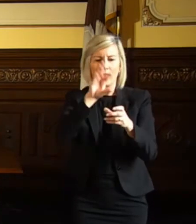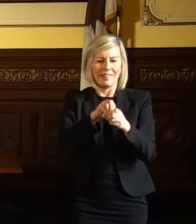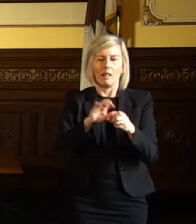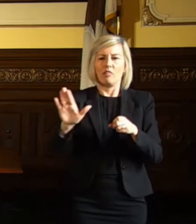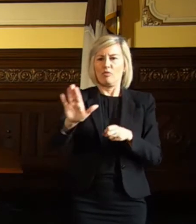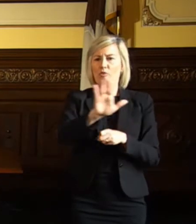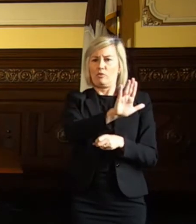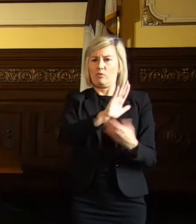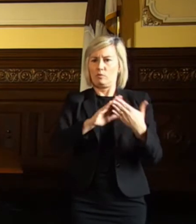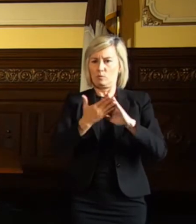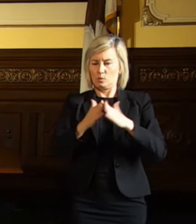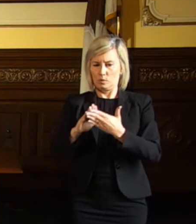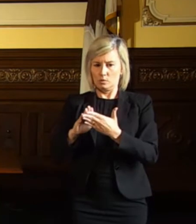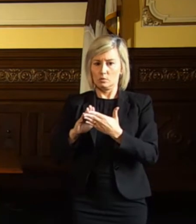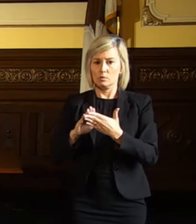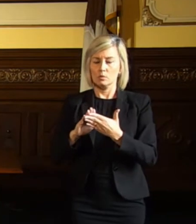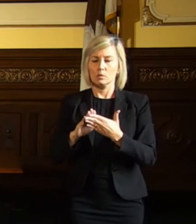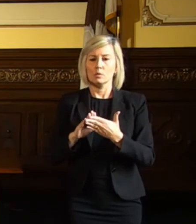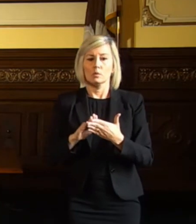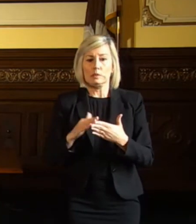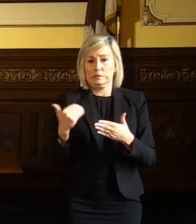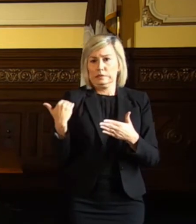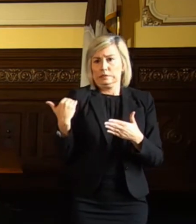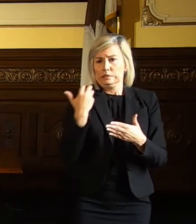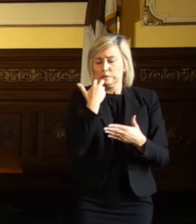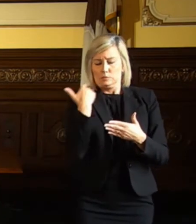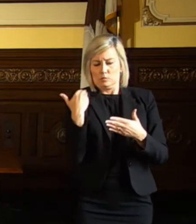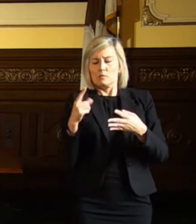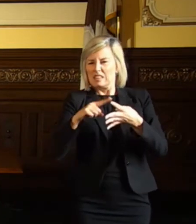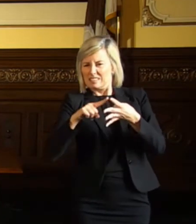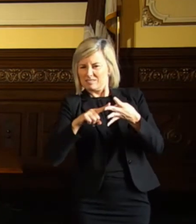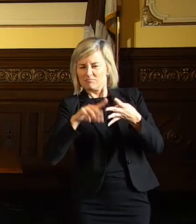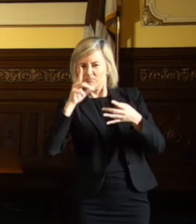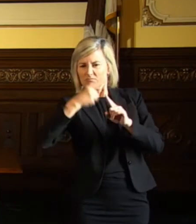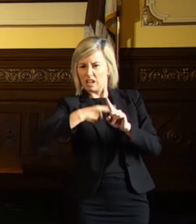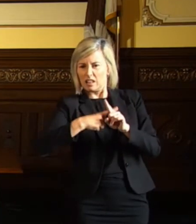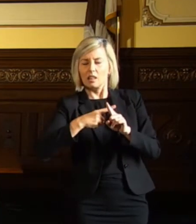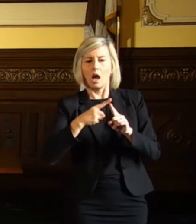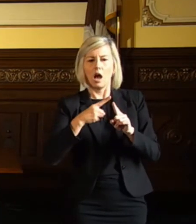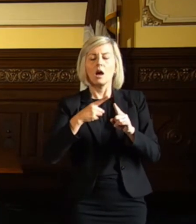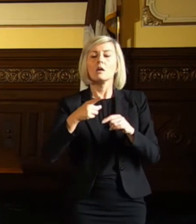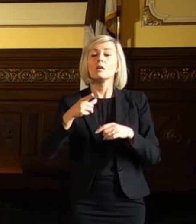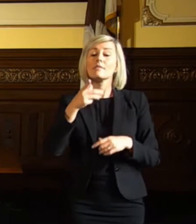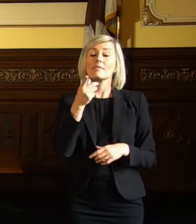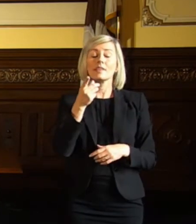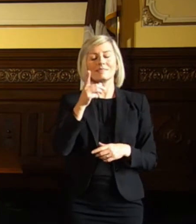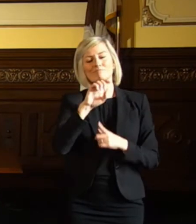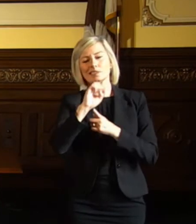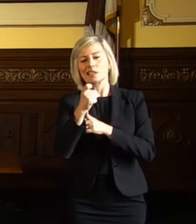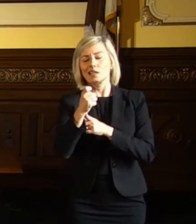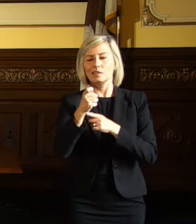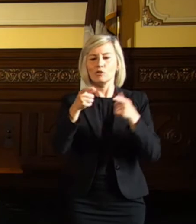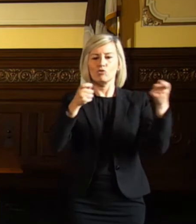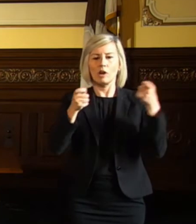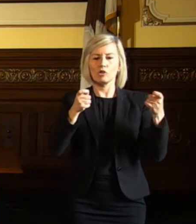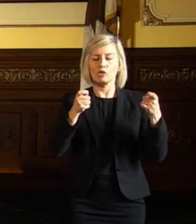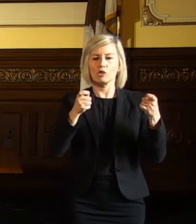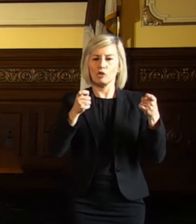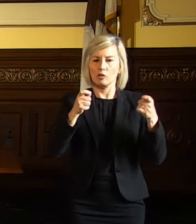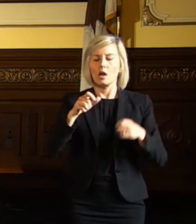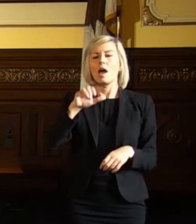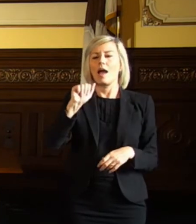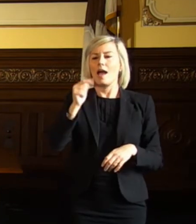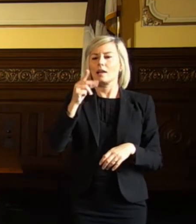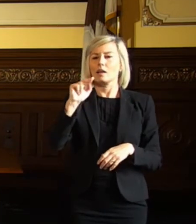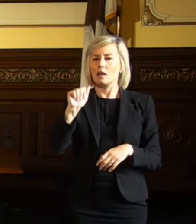communities. Earlier this month, I was joined at our daily update by the executive director of